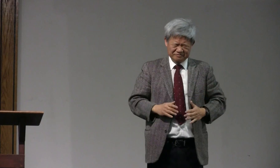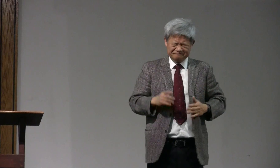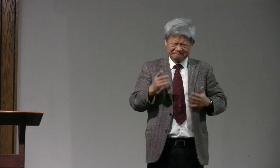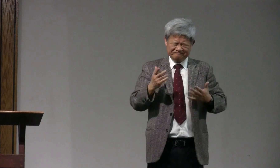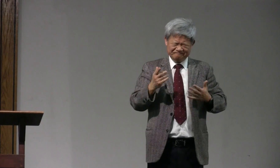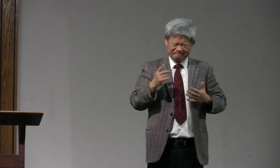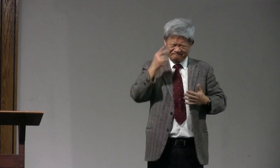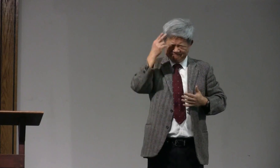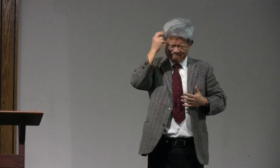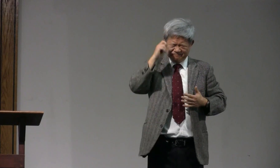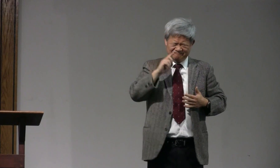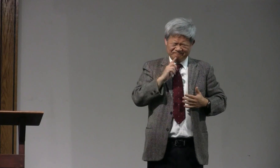to talk with Christians.